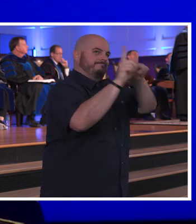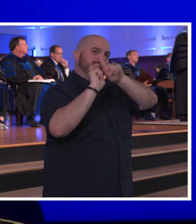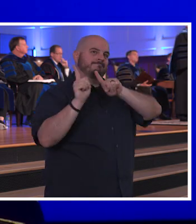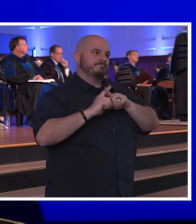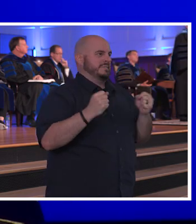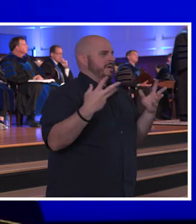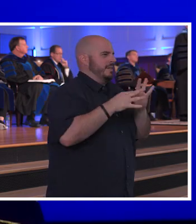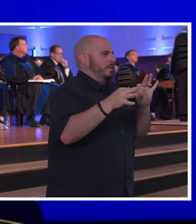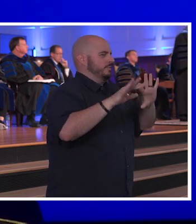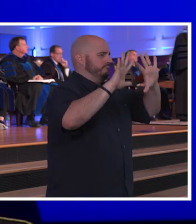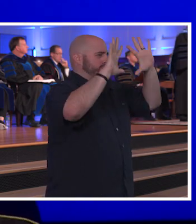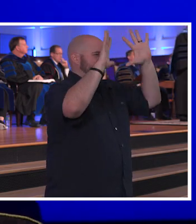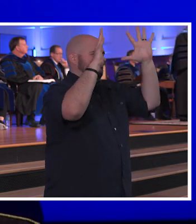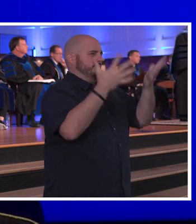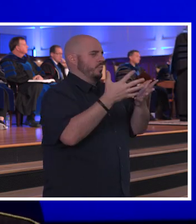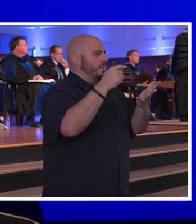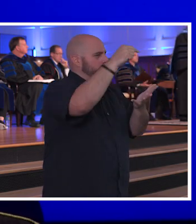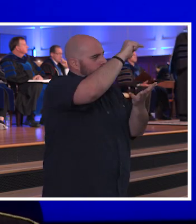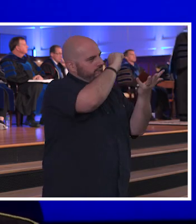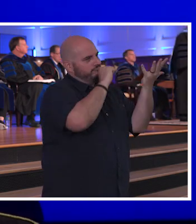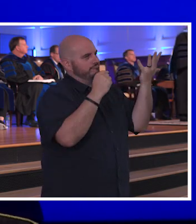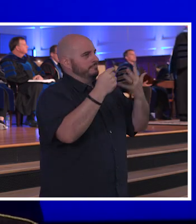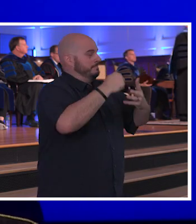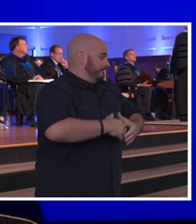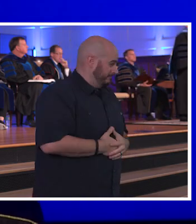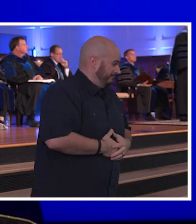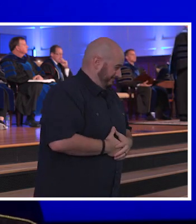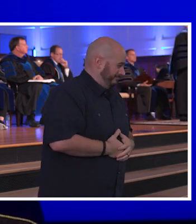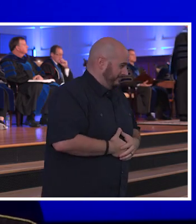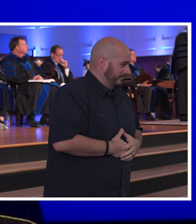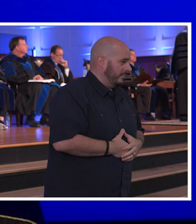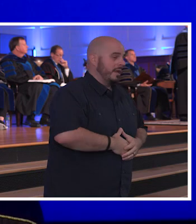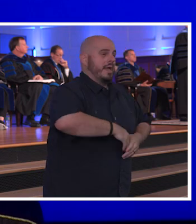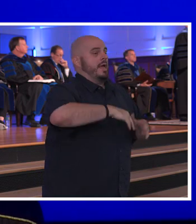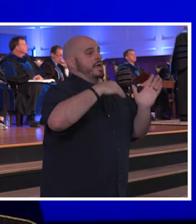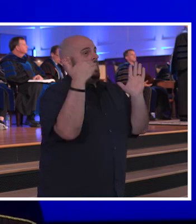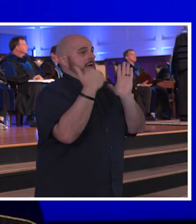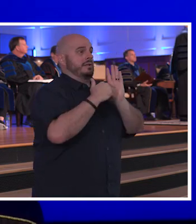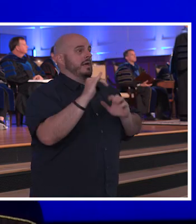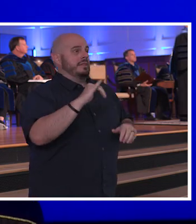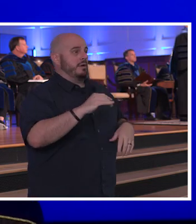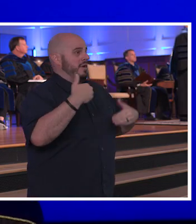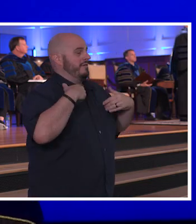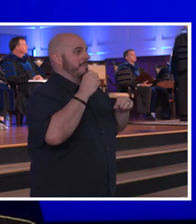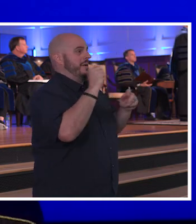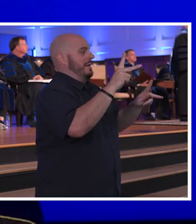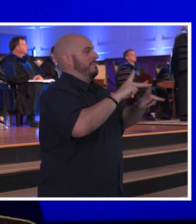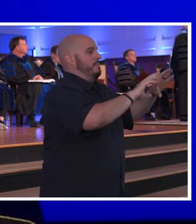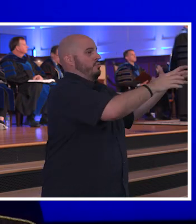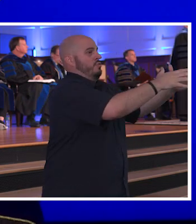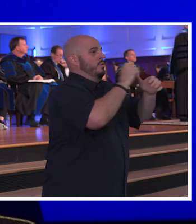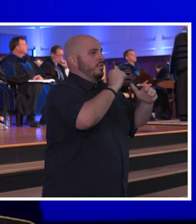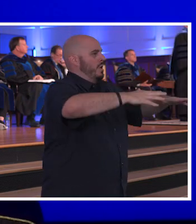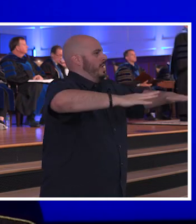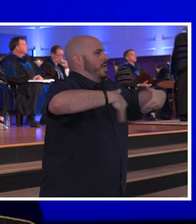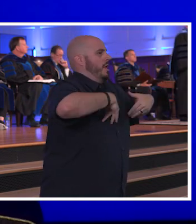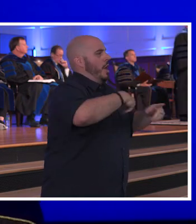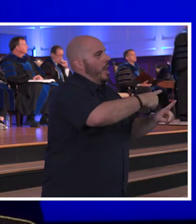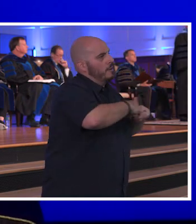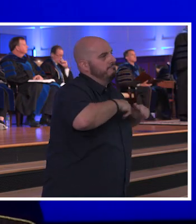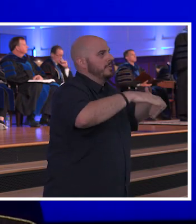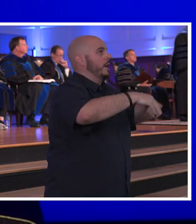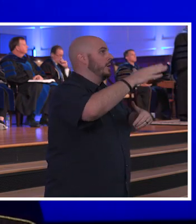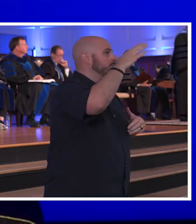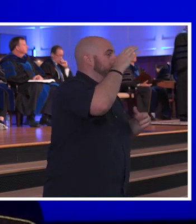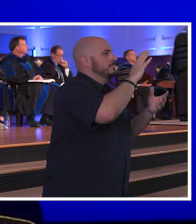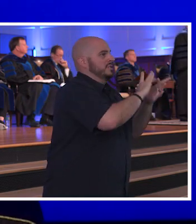languages in the world today. And again, just like there are unreached people groups that do not have the Bible in their language,